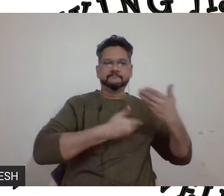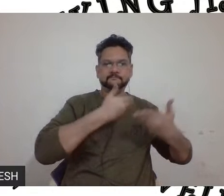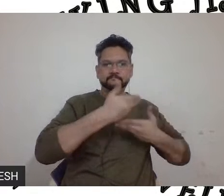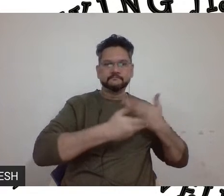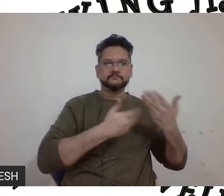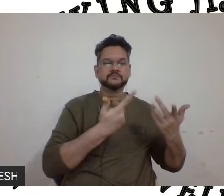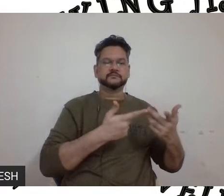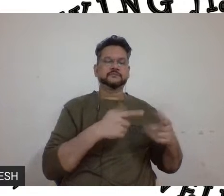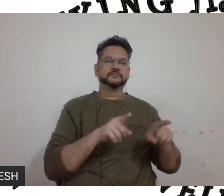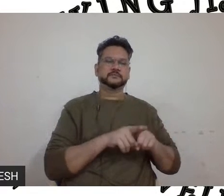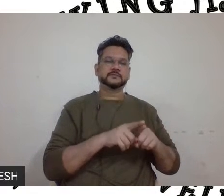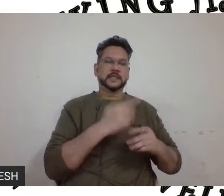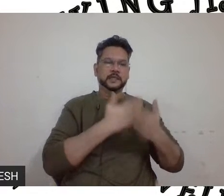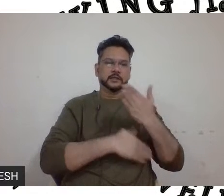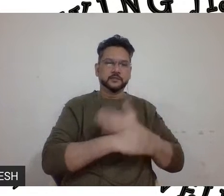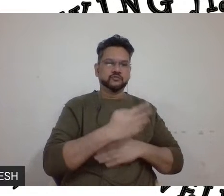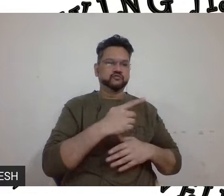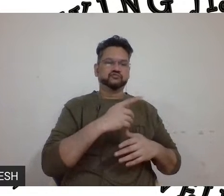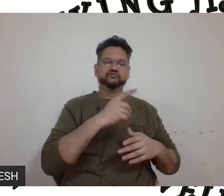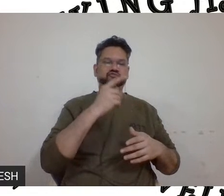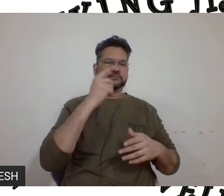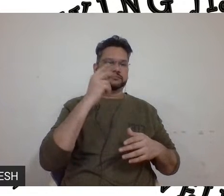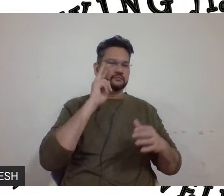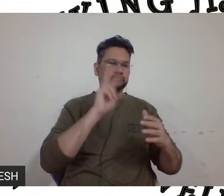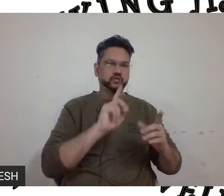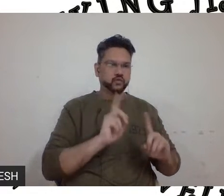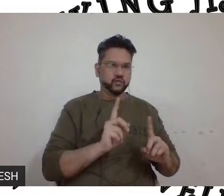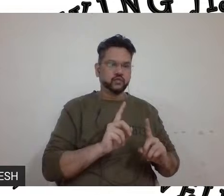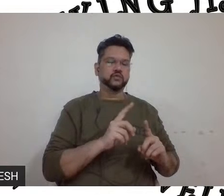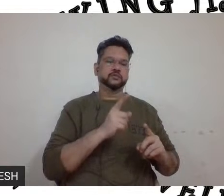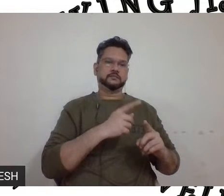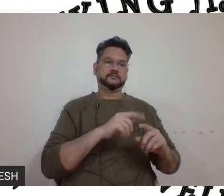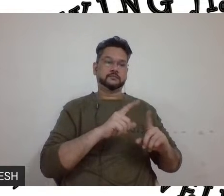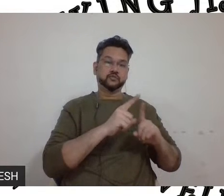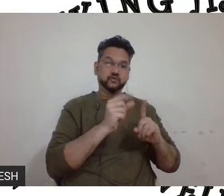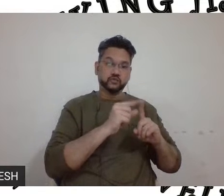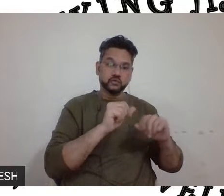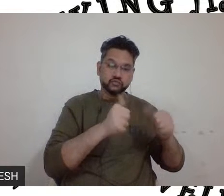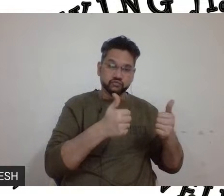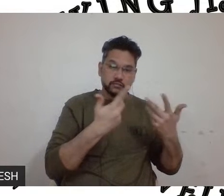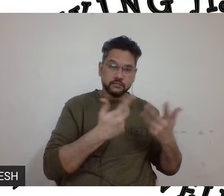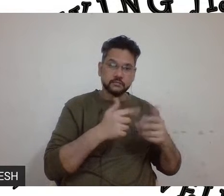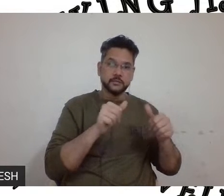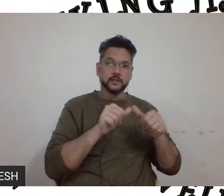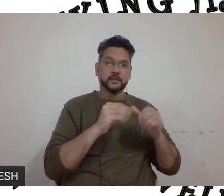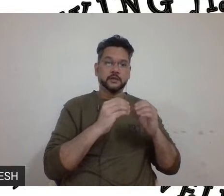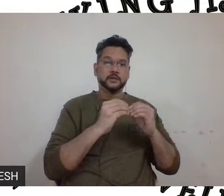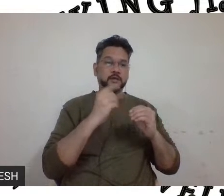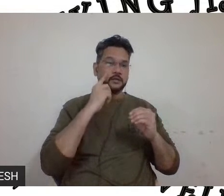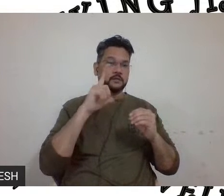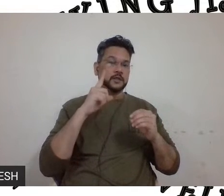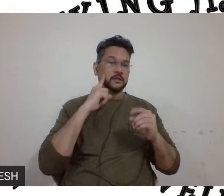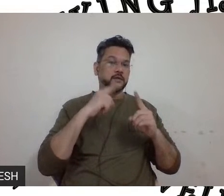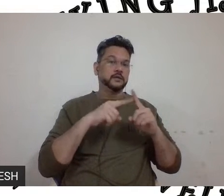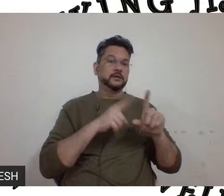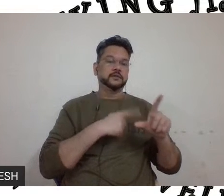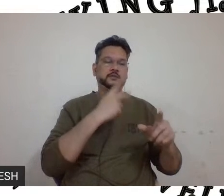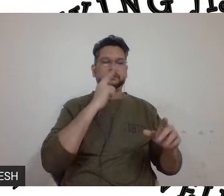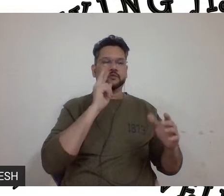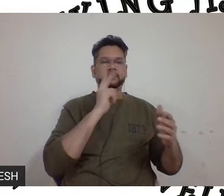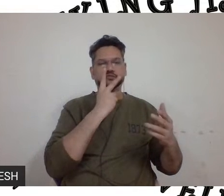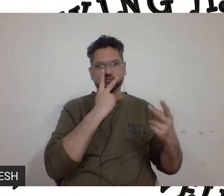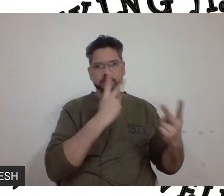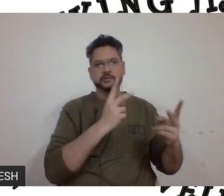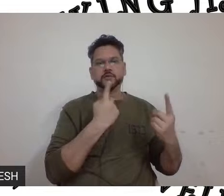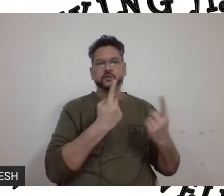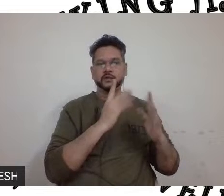and disability, and we basically cater to majorly three kind of disabilities: